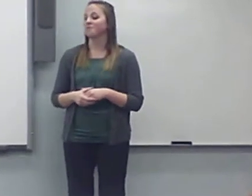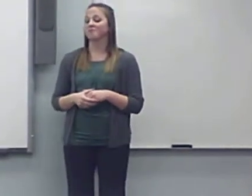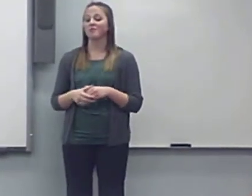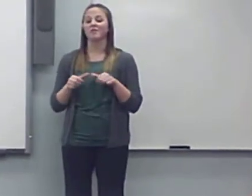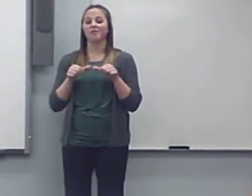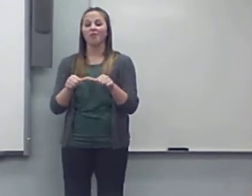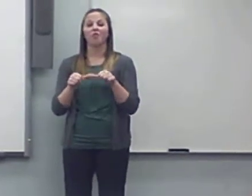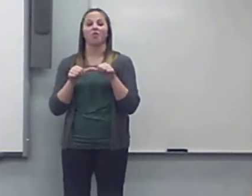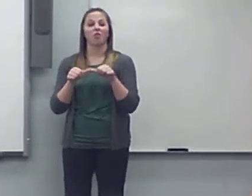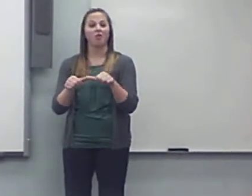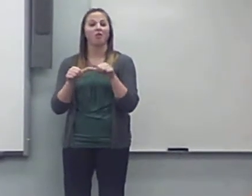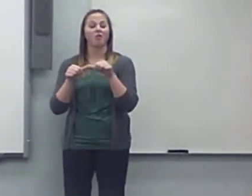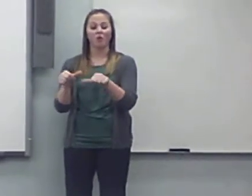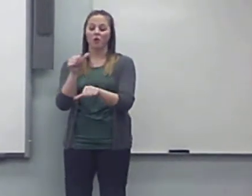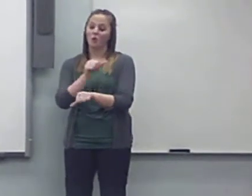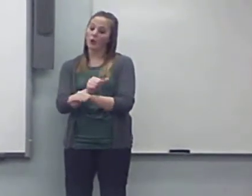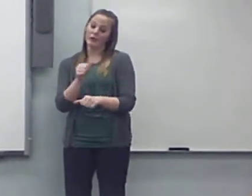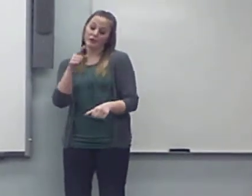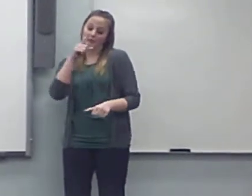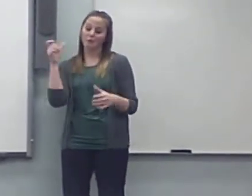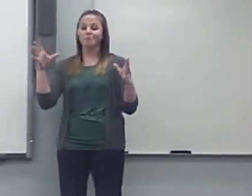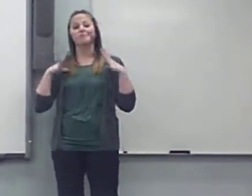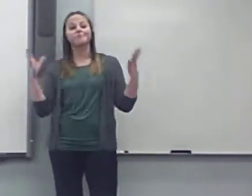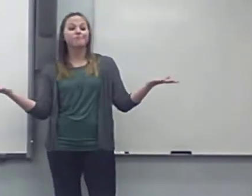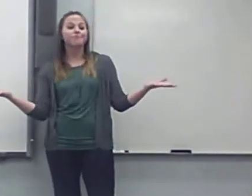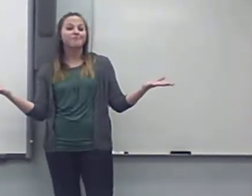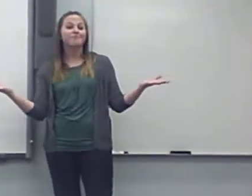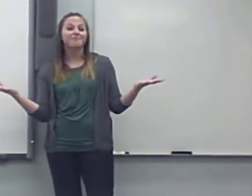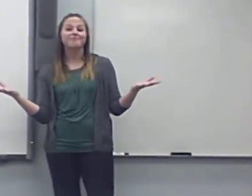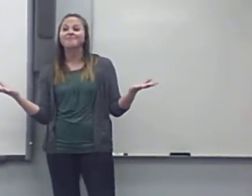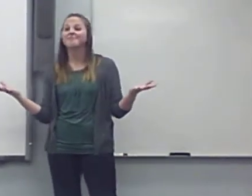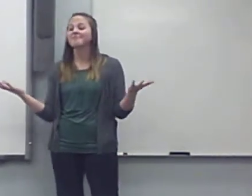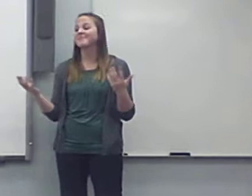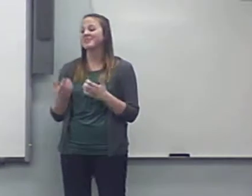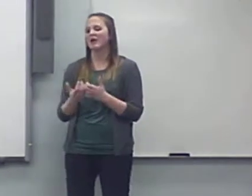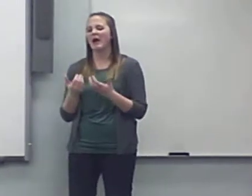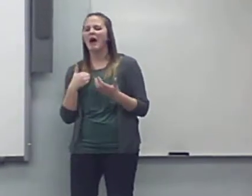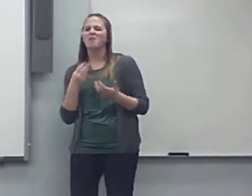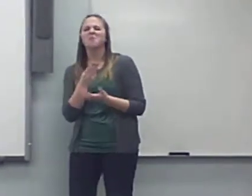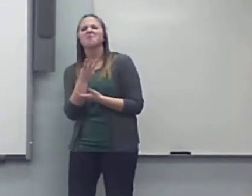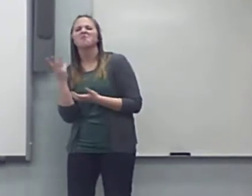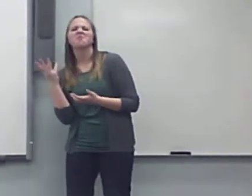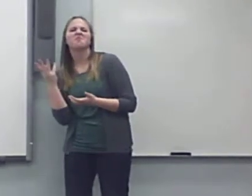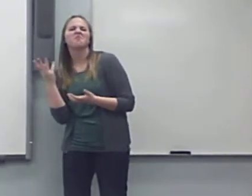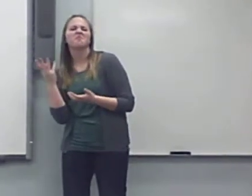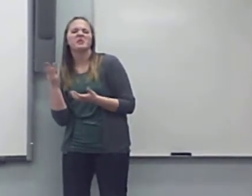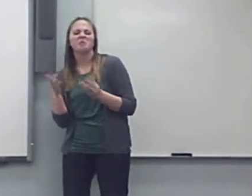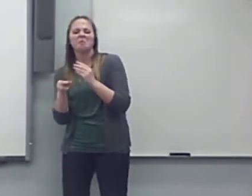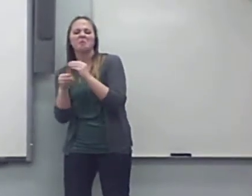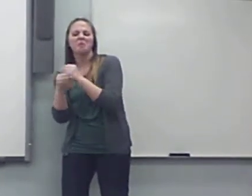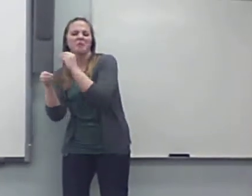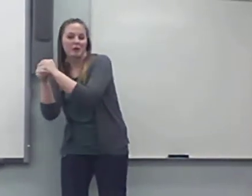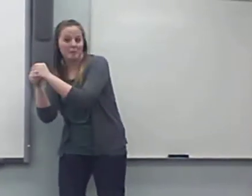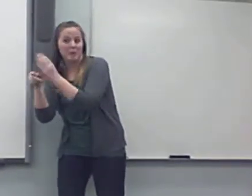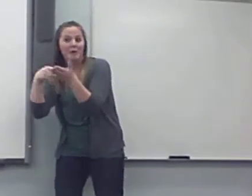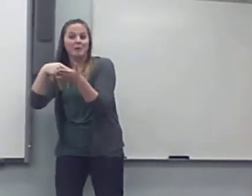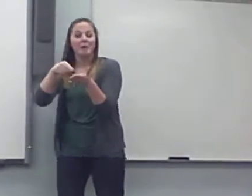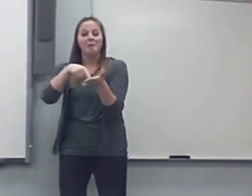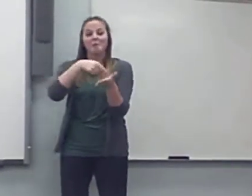summers off, and, you know, there's some other little jobs that come along with it, but by and large, you're paying off your bills, your student loans and everything, I get